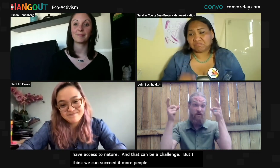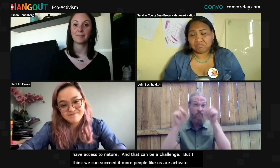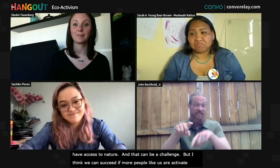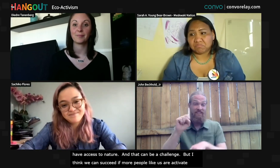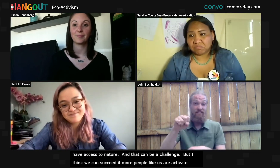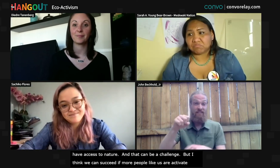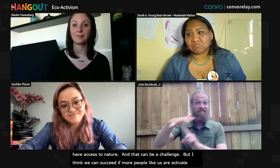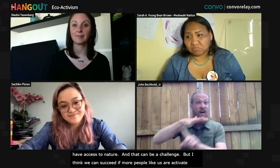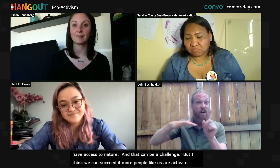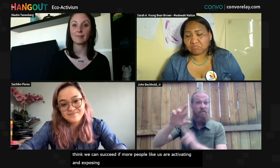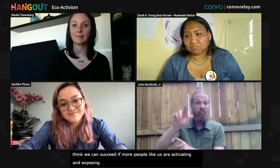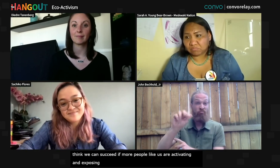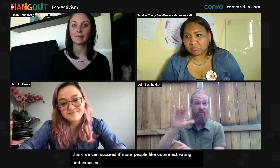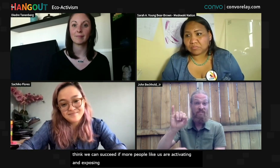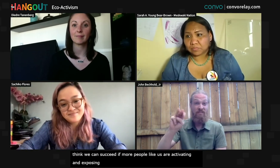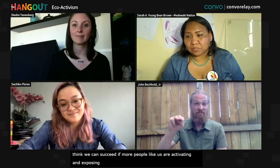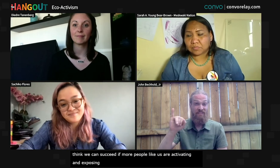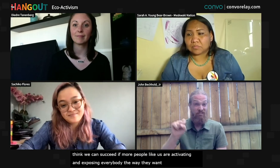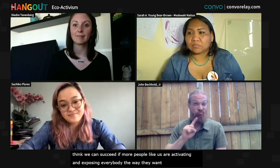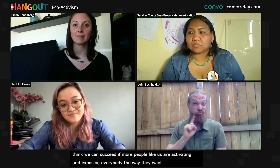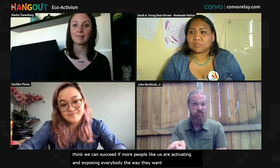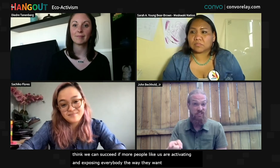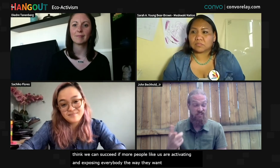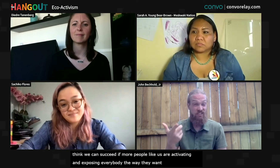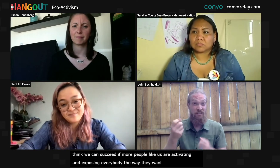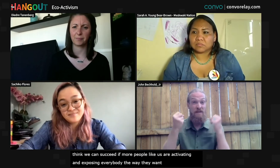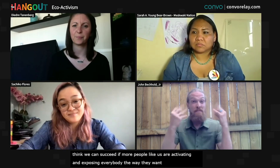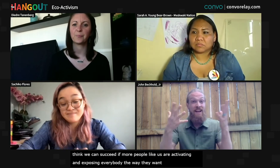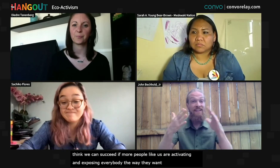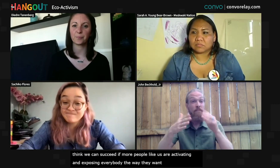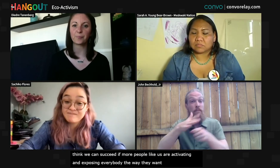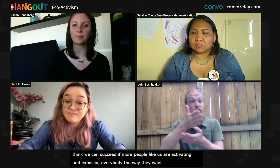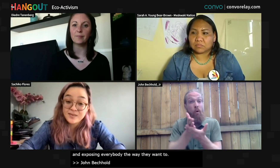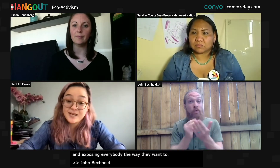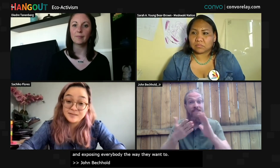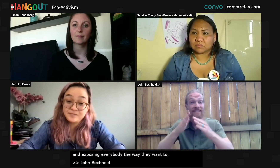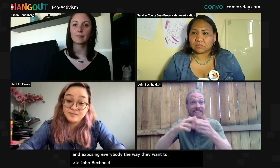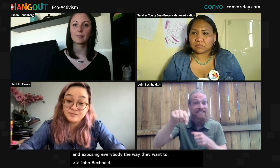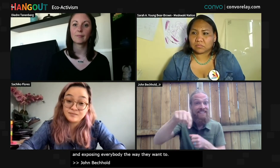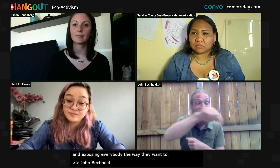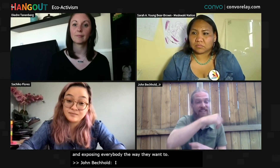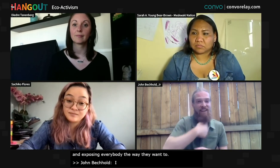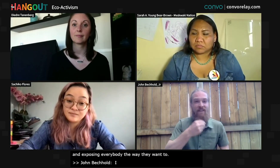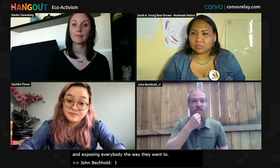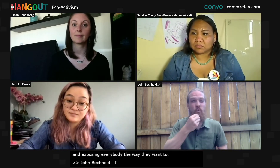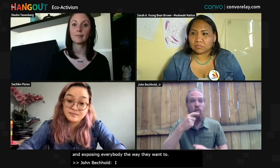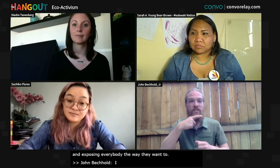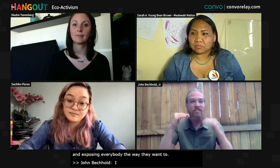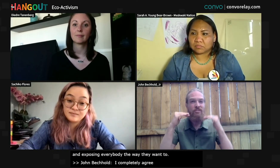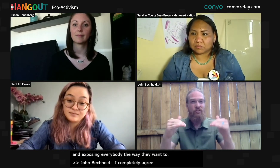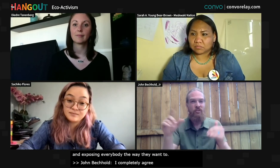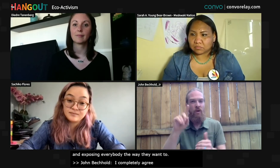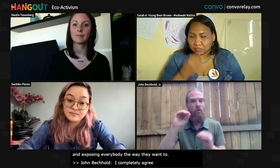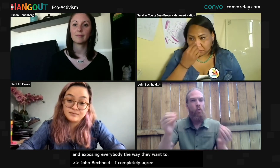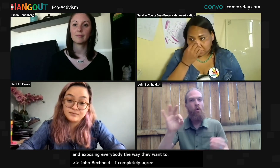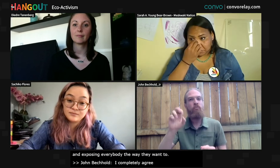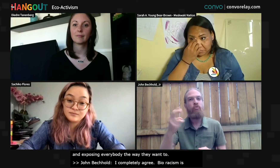to. I completely agree. Environmental racism is a real thing. A lot of communities have